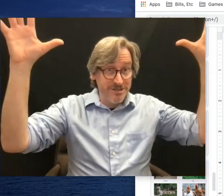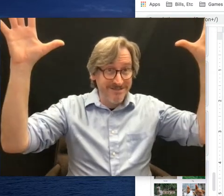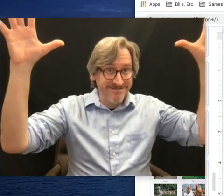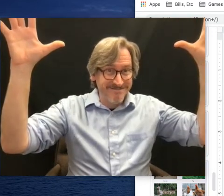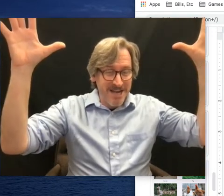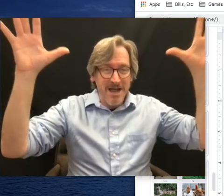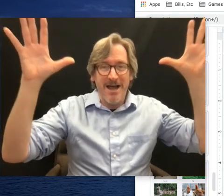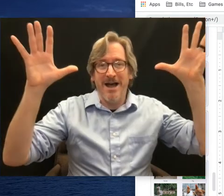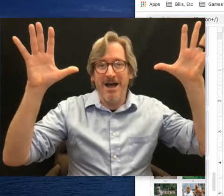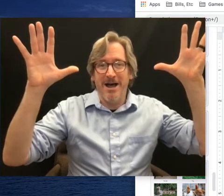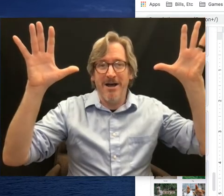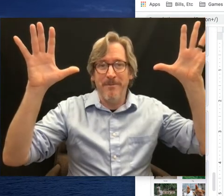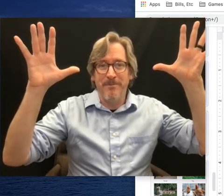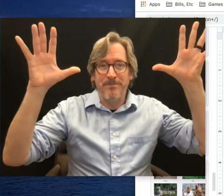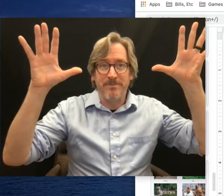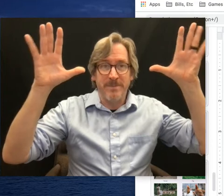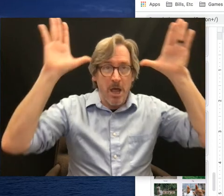moose,